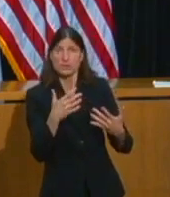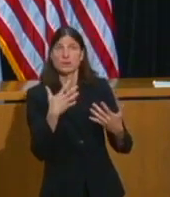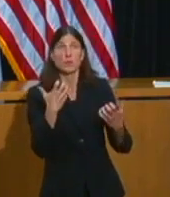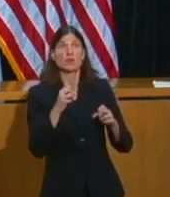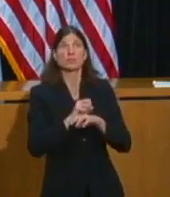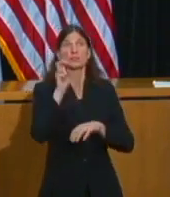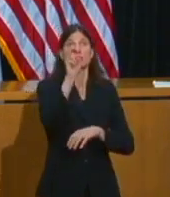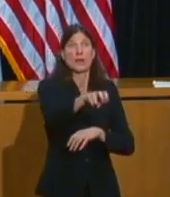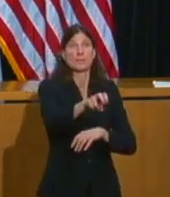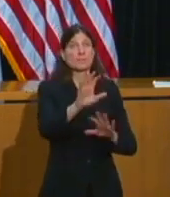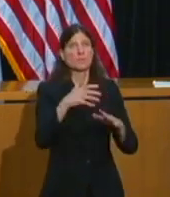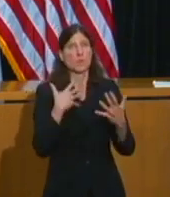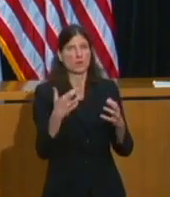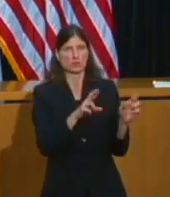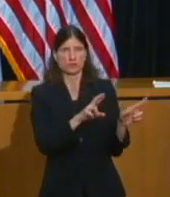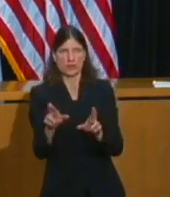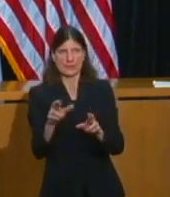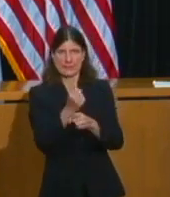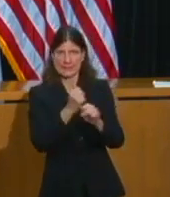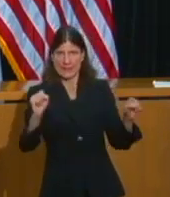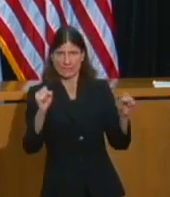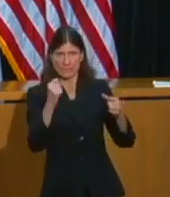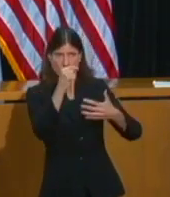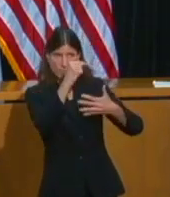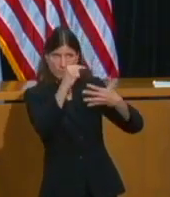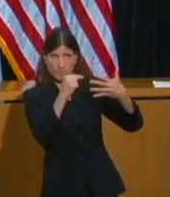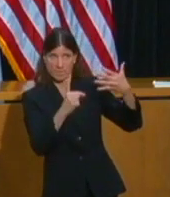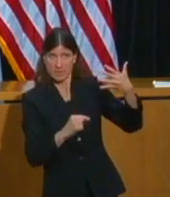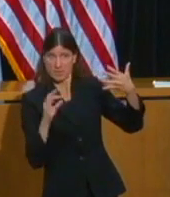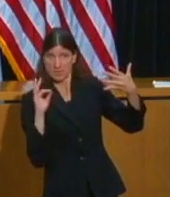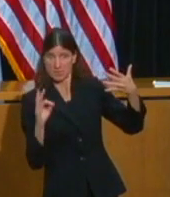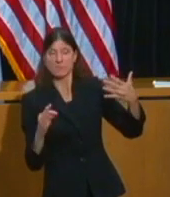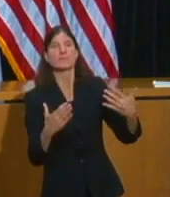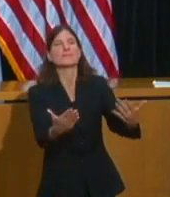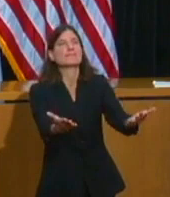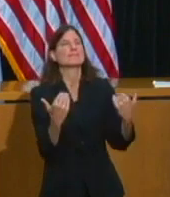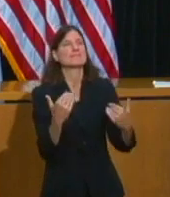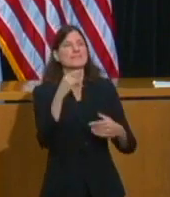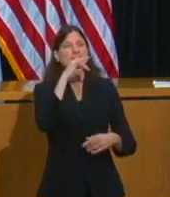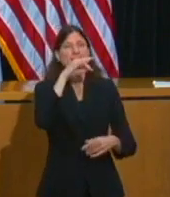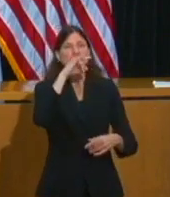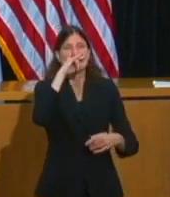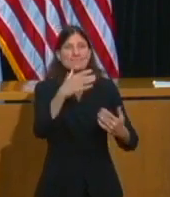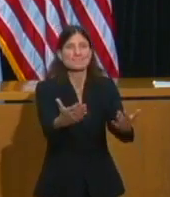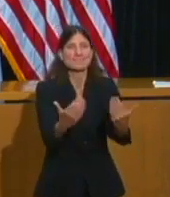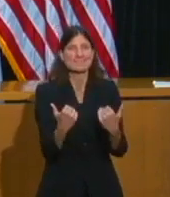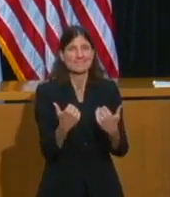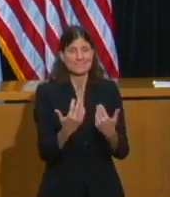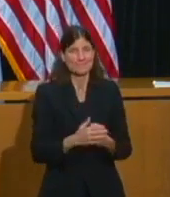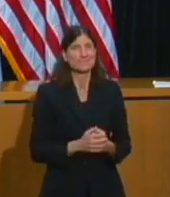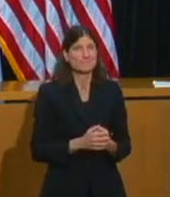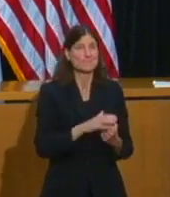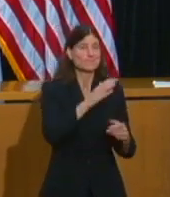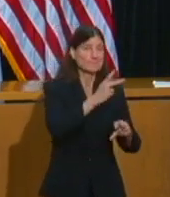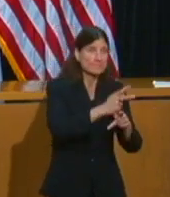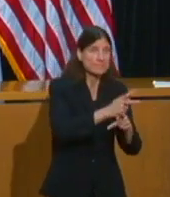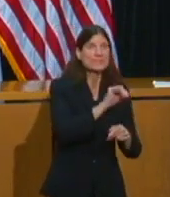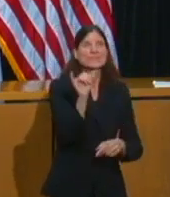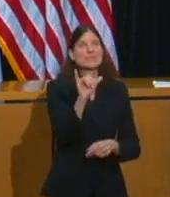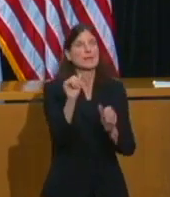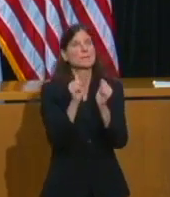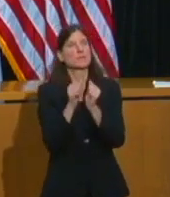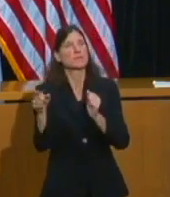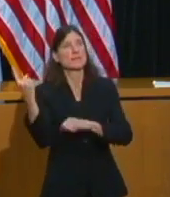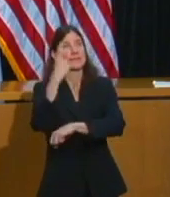summer. So just briefly about camps. Camps will be allowed, so day camps will be allowed to open